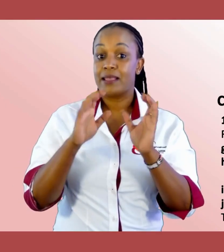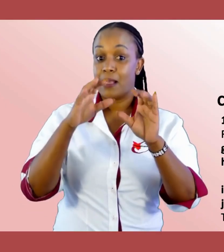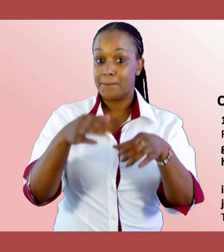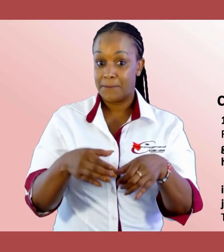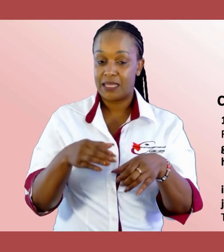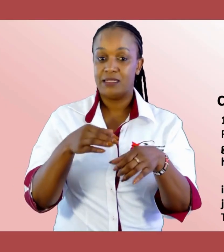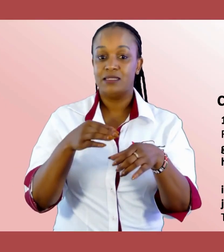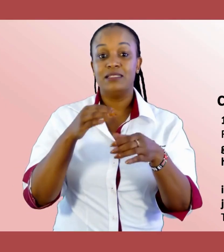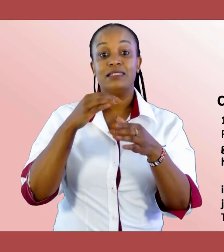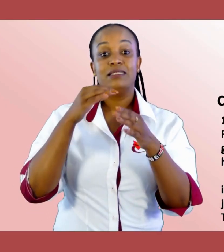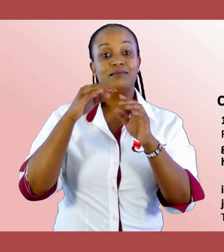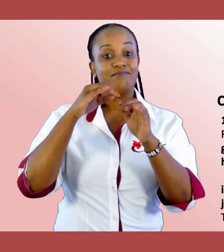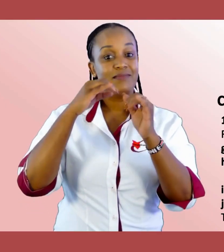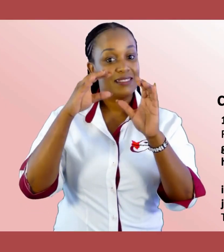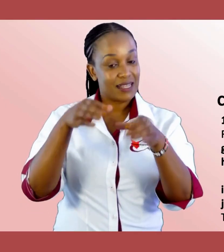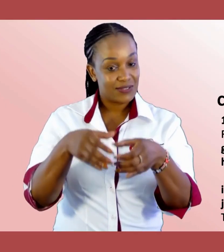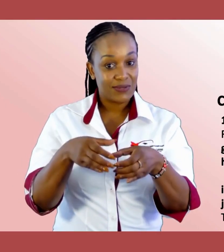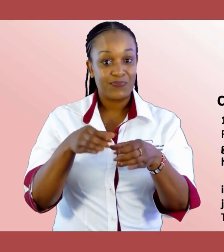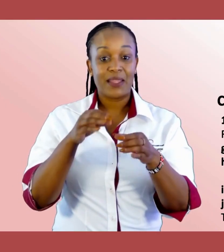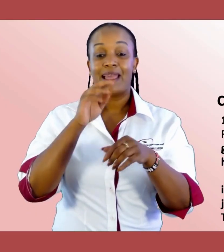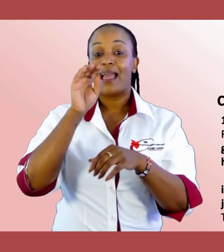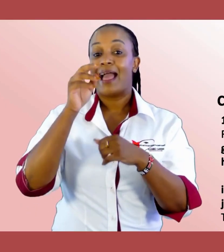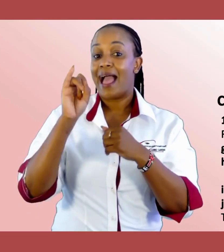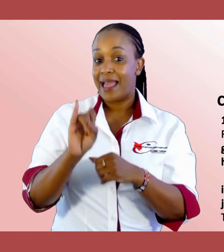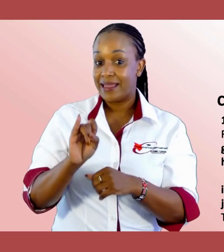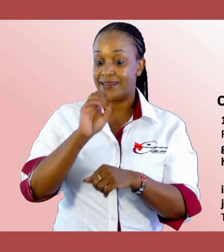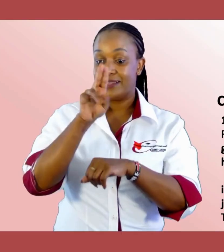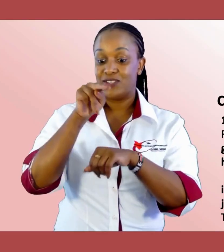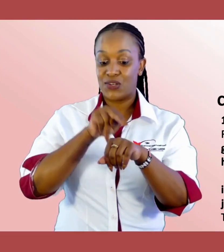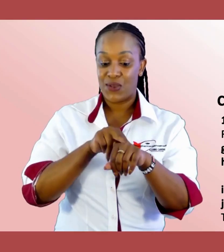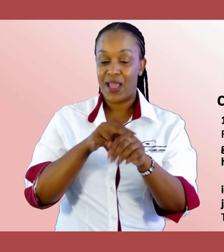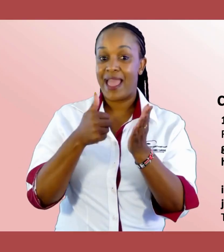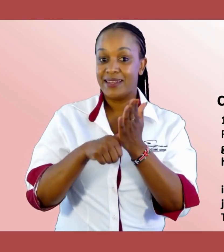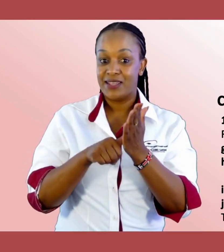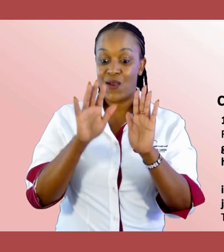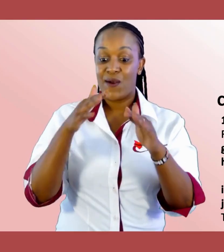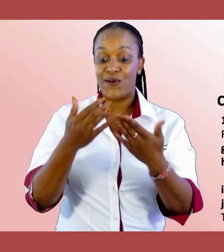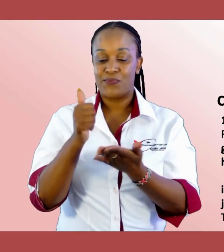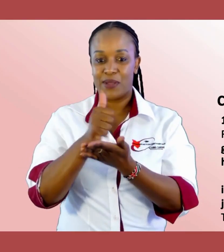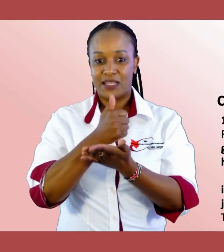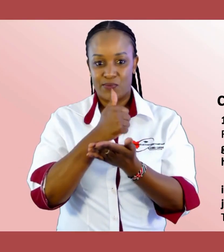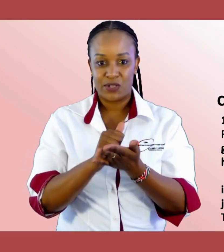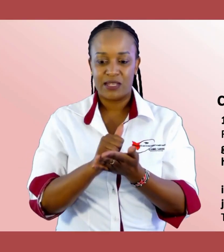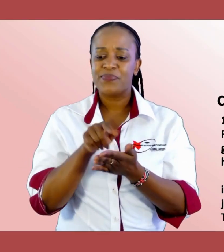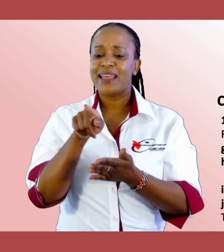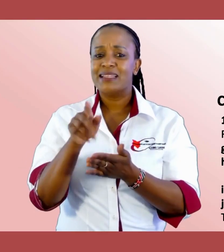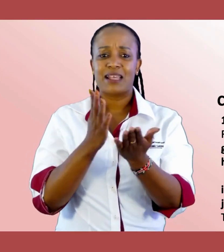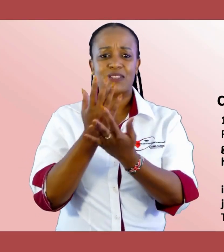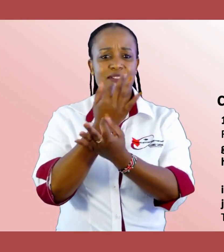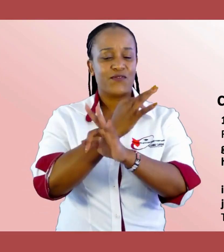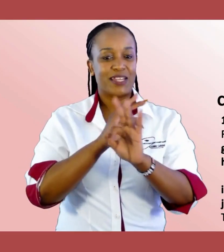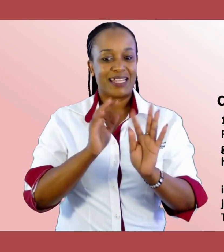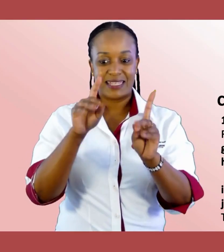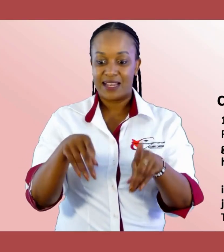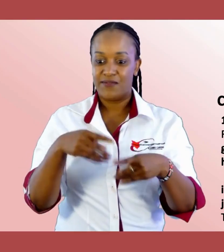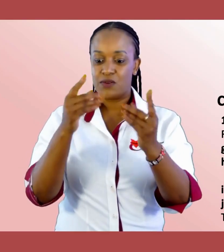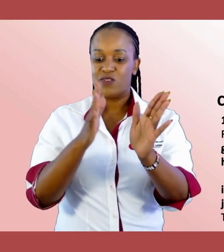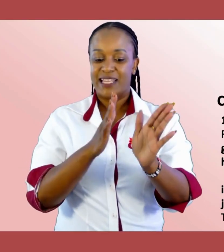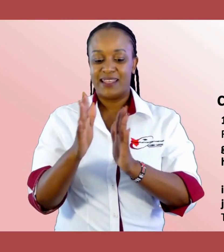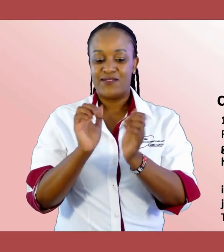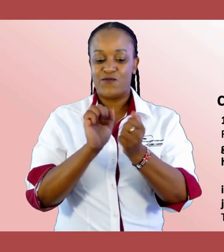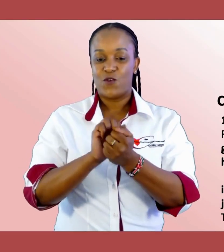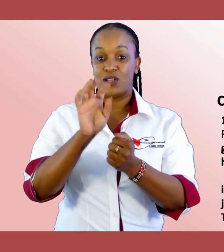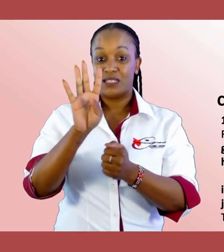registry. I. National ID or passport. The service is free and is delivered